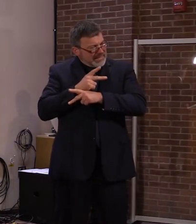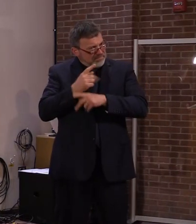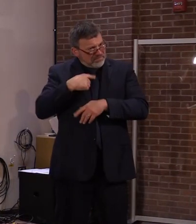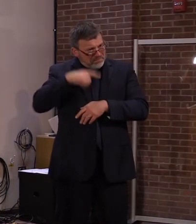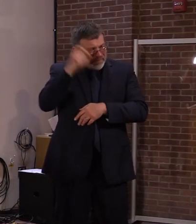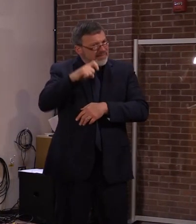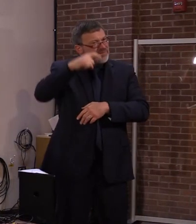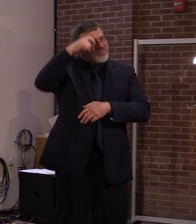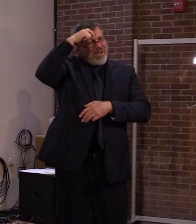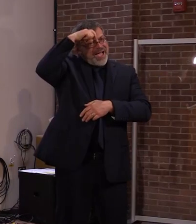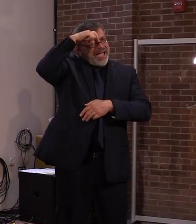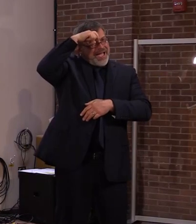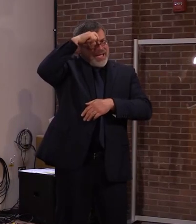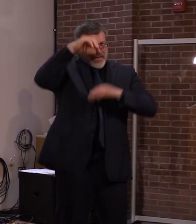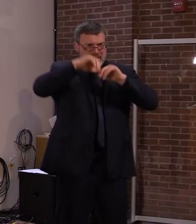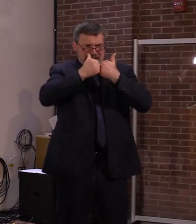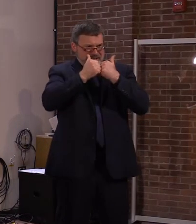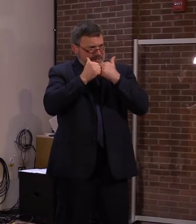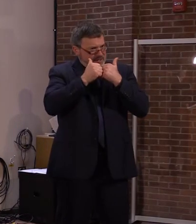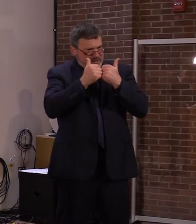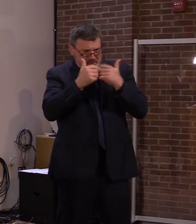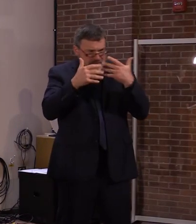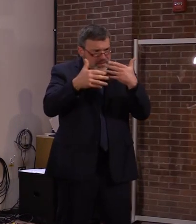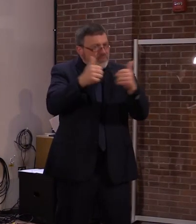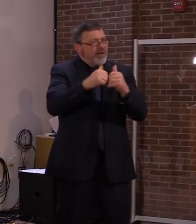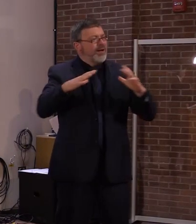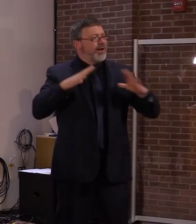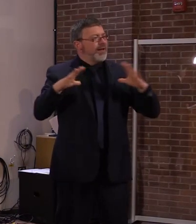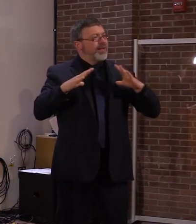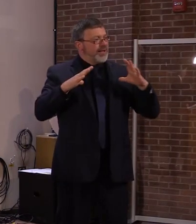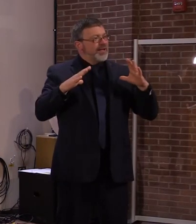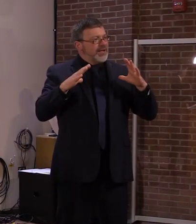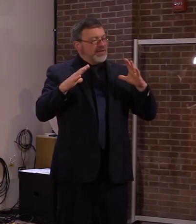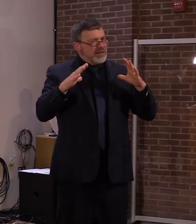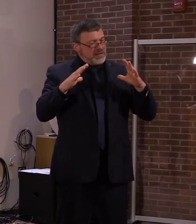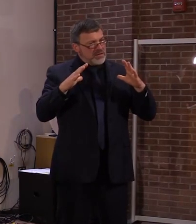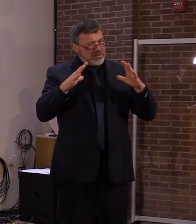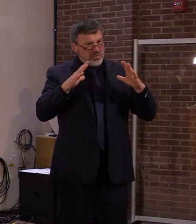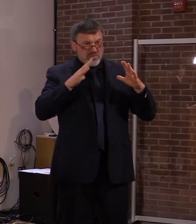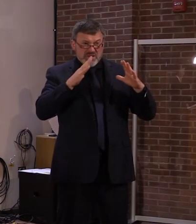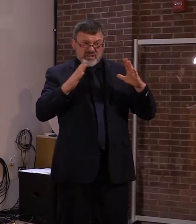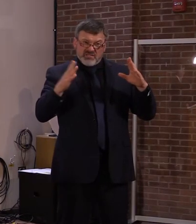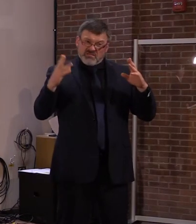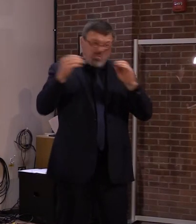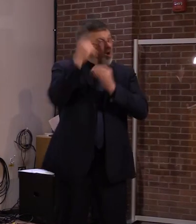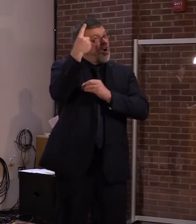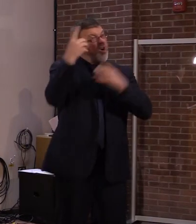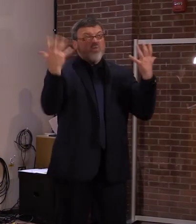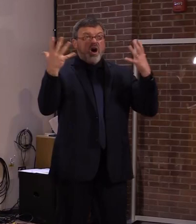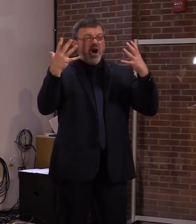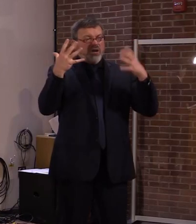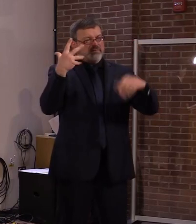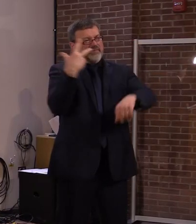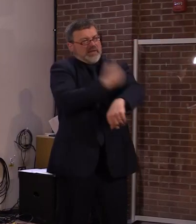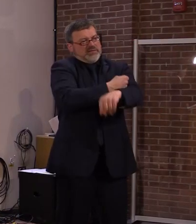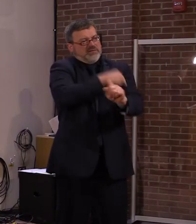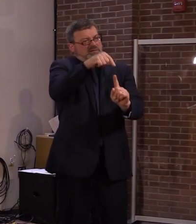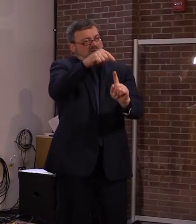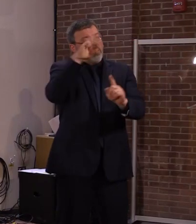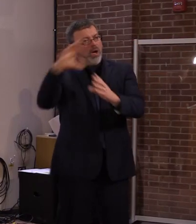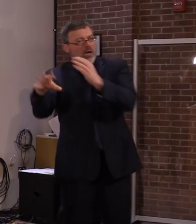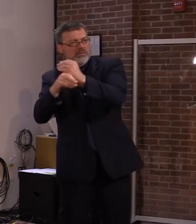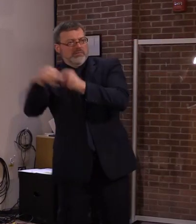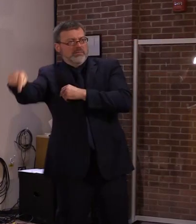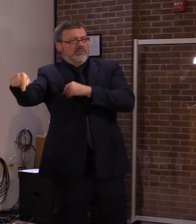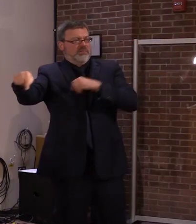with getting vaccinated. None of us wants to step backwards, but we need your help to